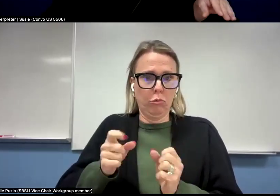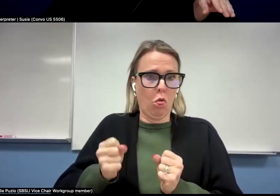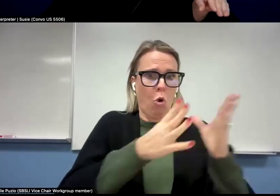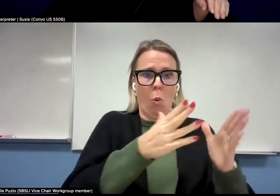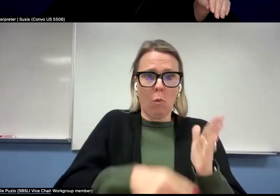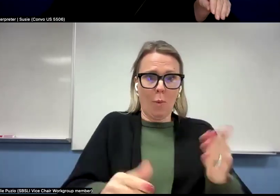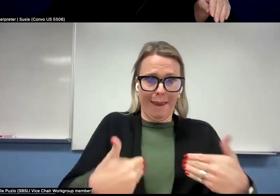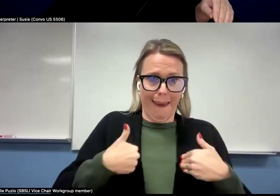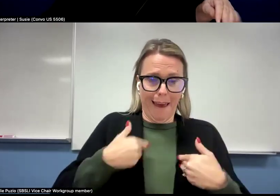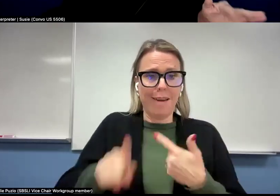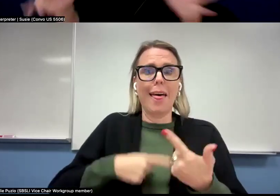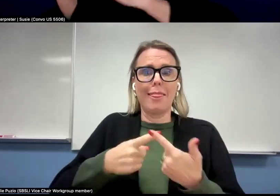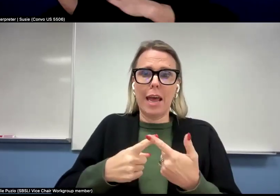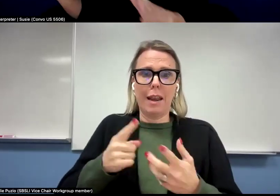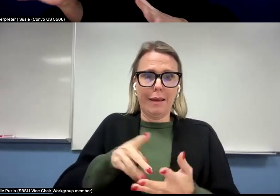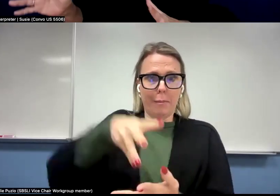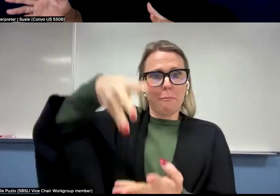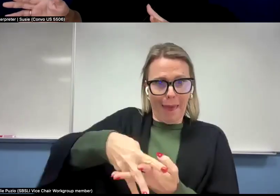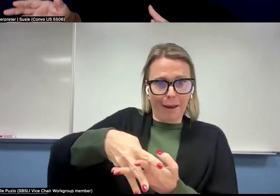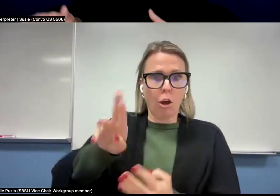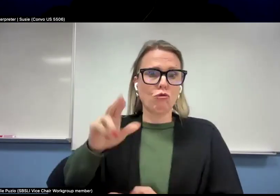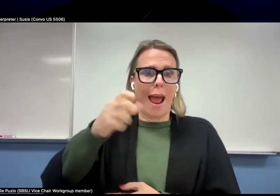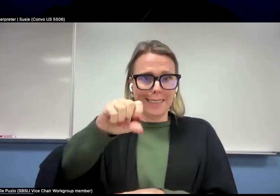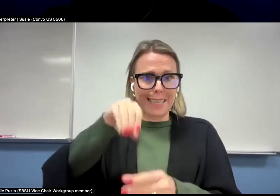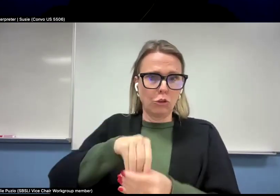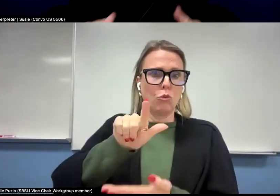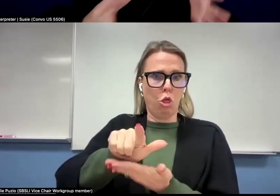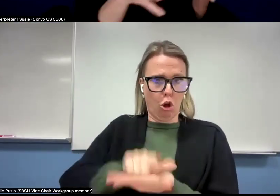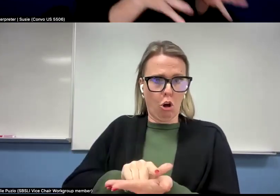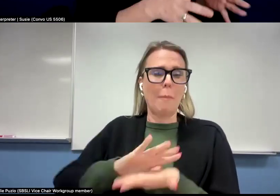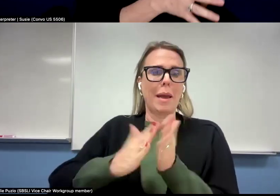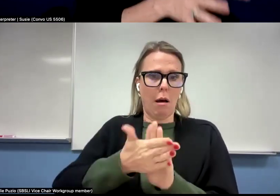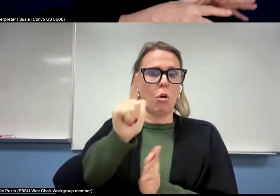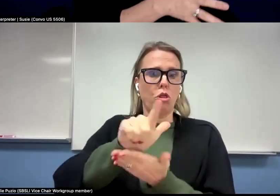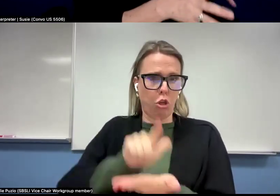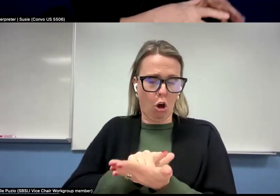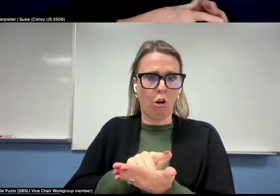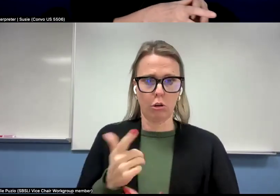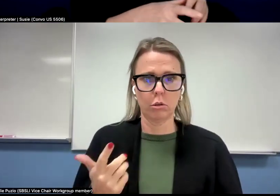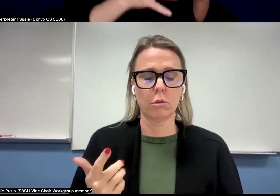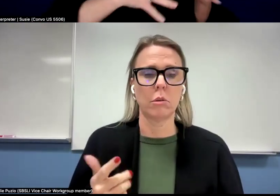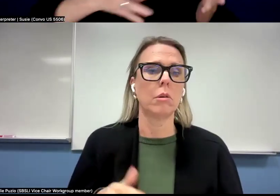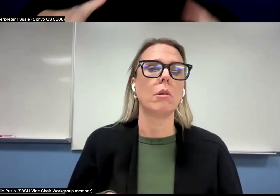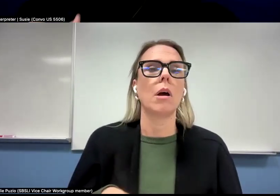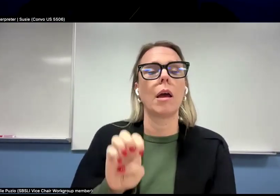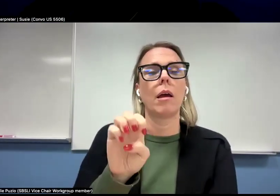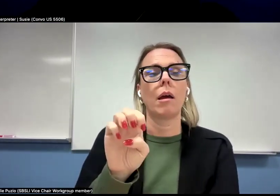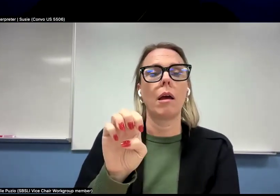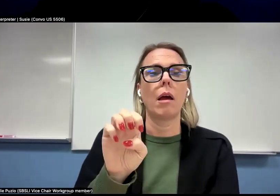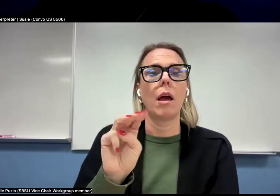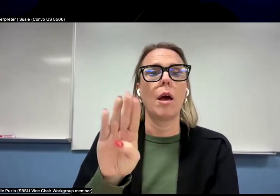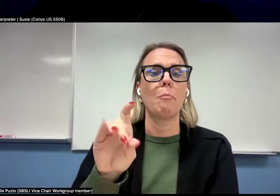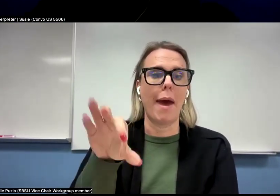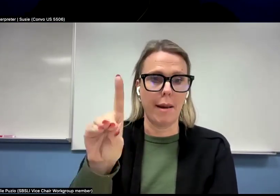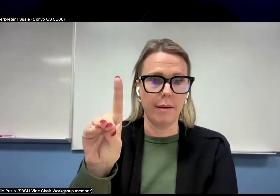write it down and then, throw away what we have and then grassroot that one into the law and then make that become a law.